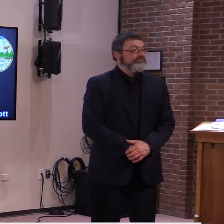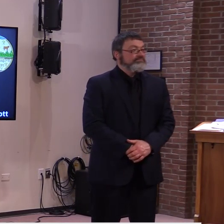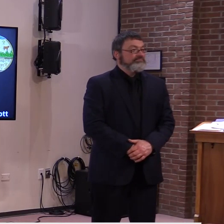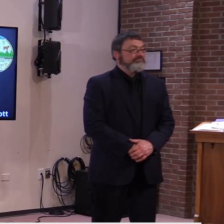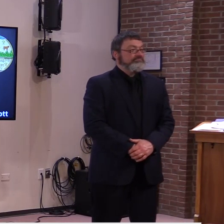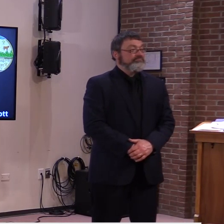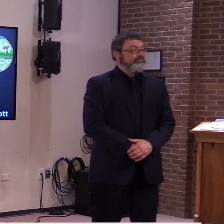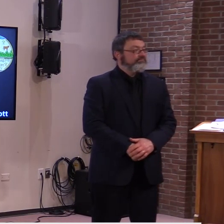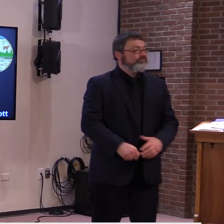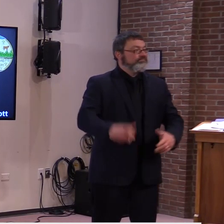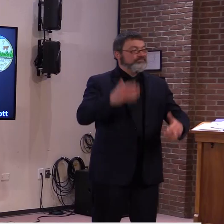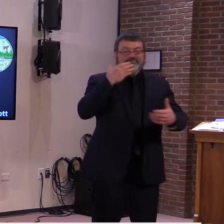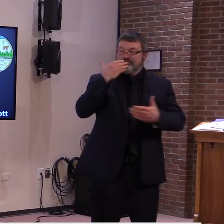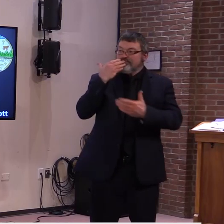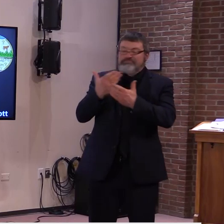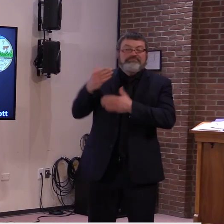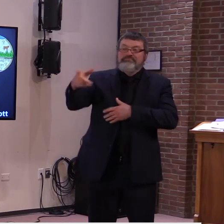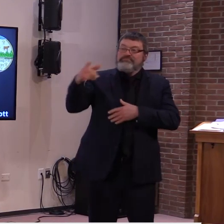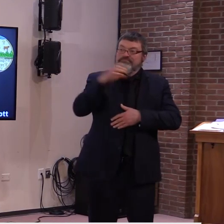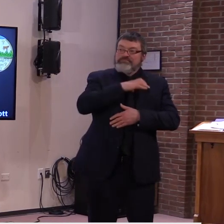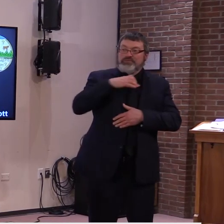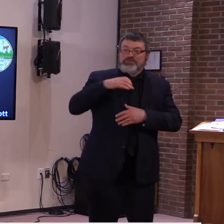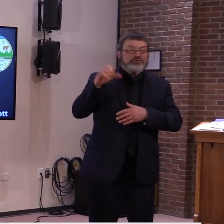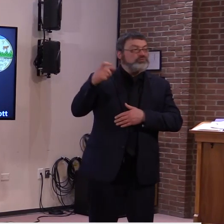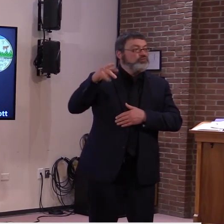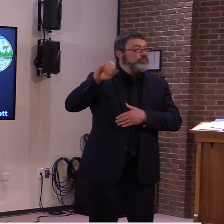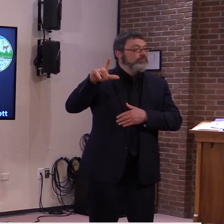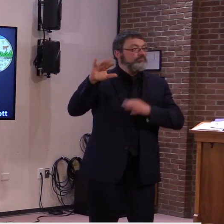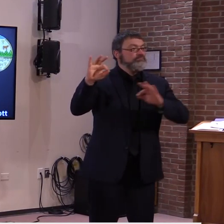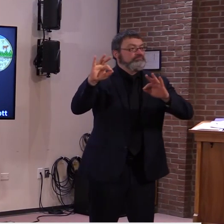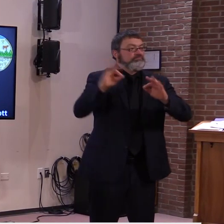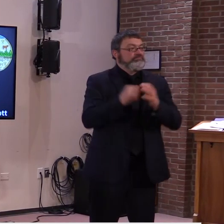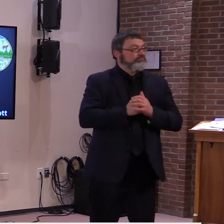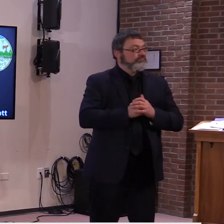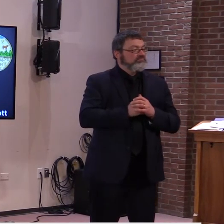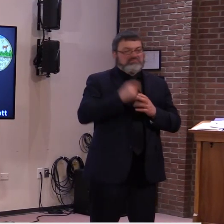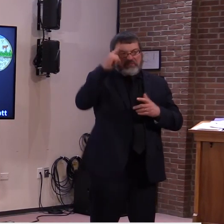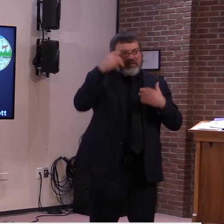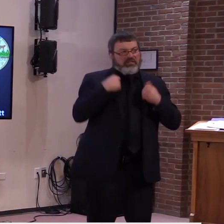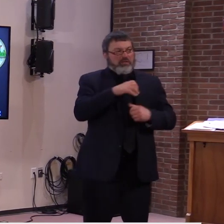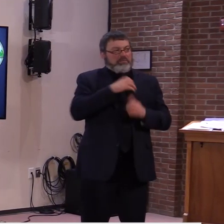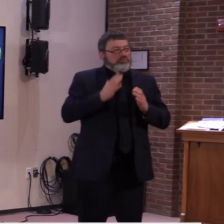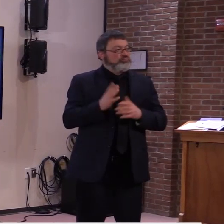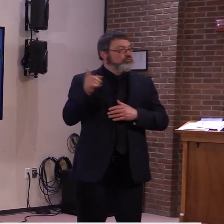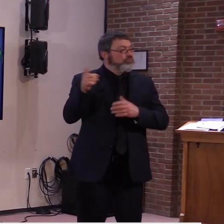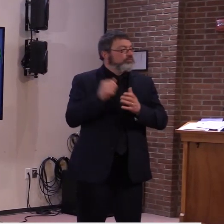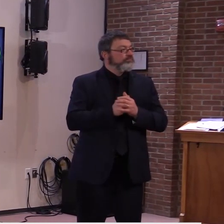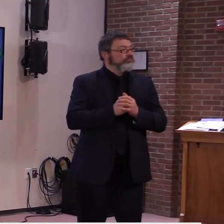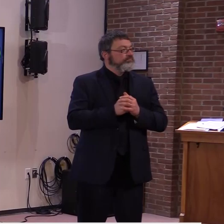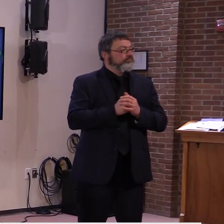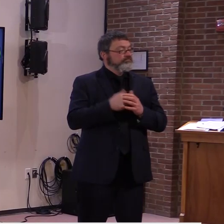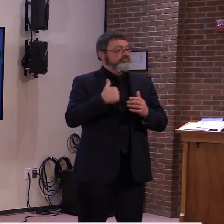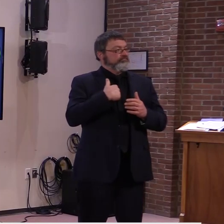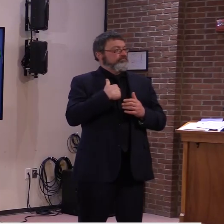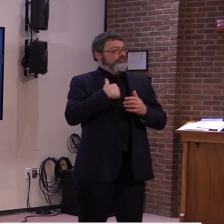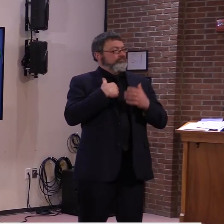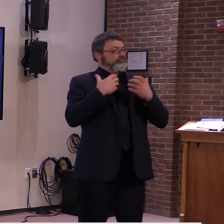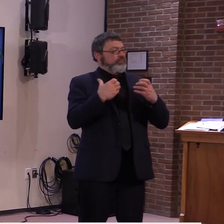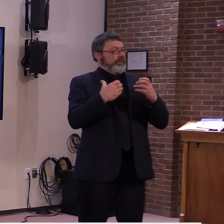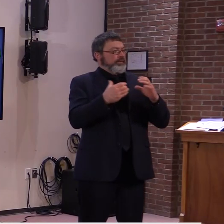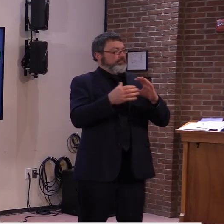Thanks, Commissioner Squirrel. I just want to take a brief moment today and follow up on more